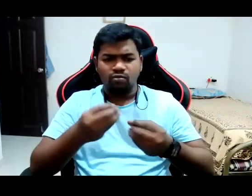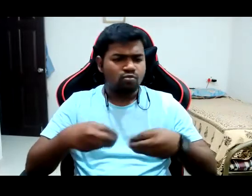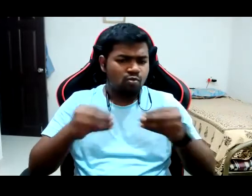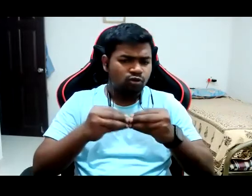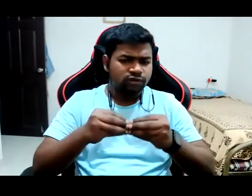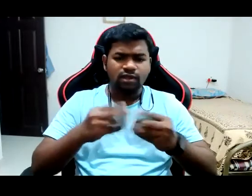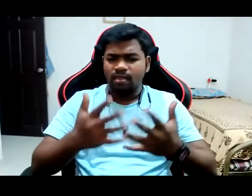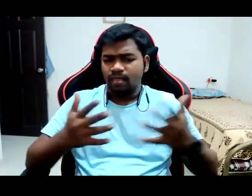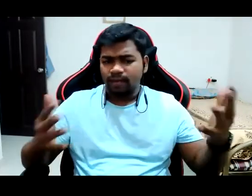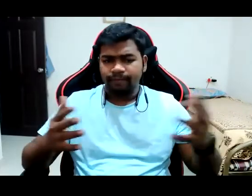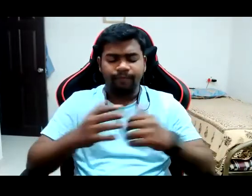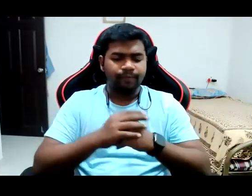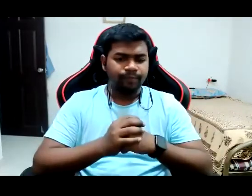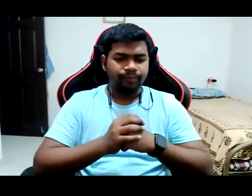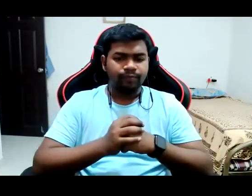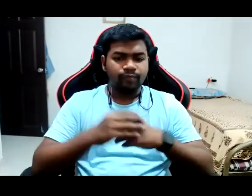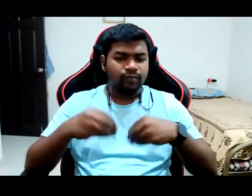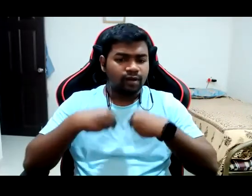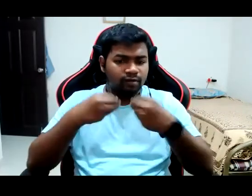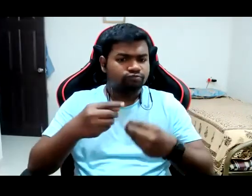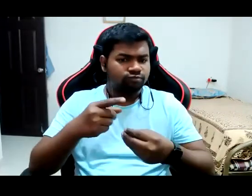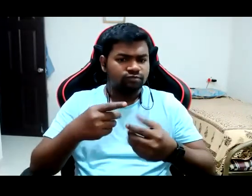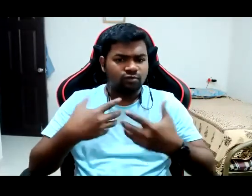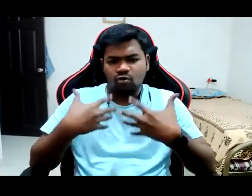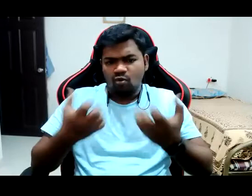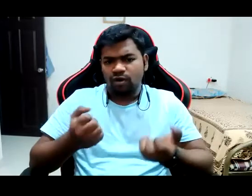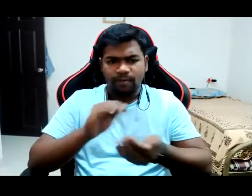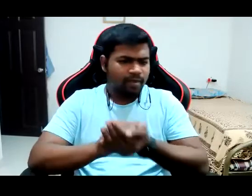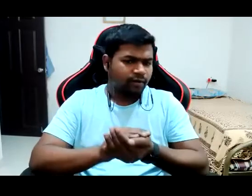is we deliberately wanted to keep it that way.